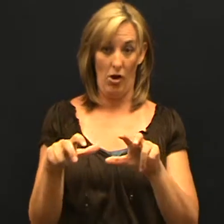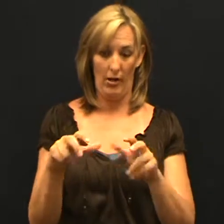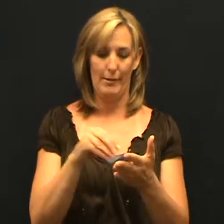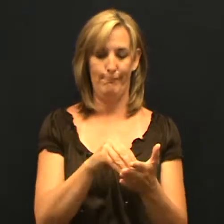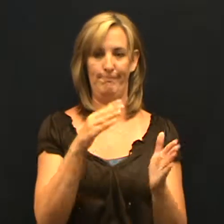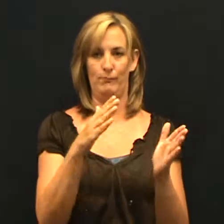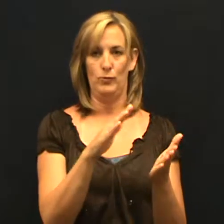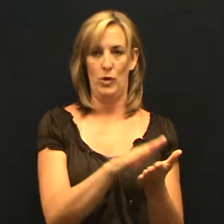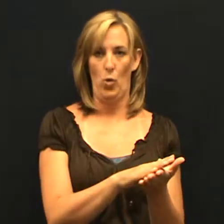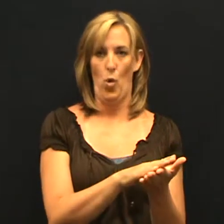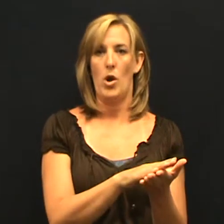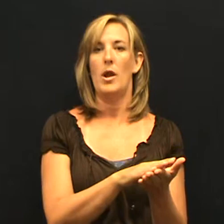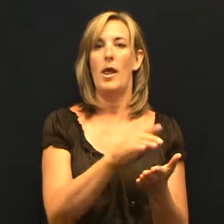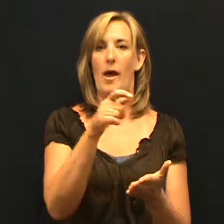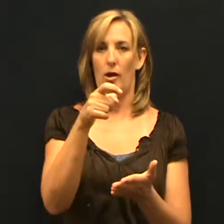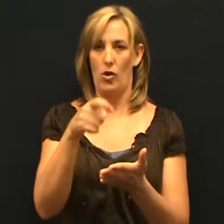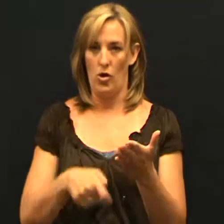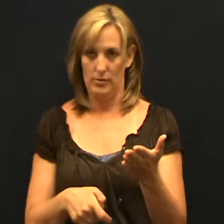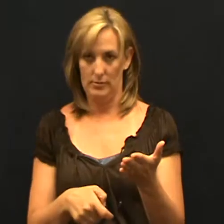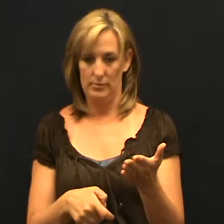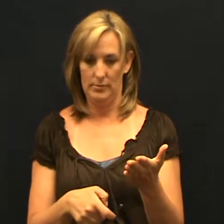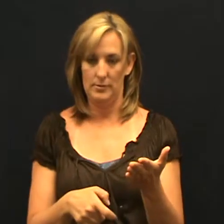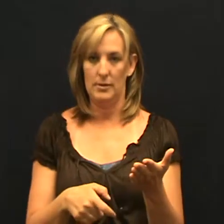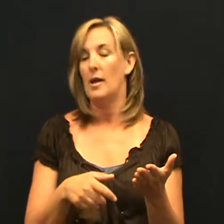cost. Debit treasury stock, credit cash.